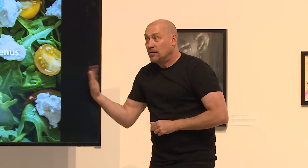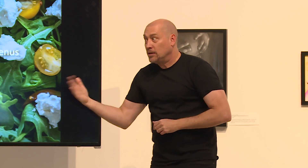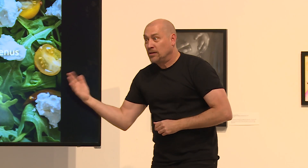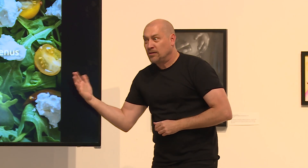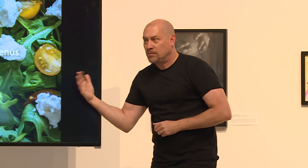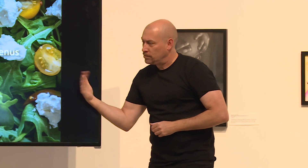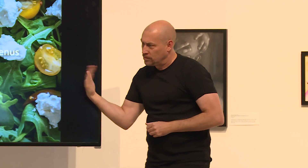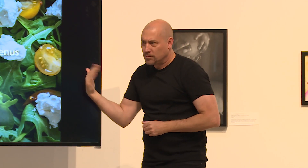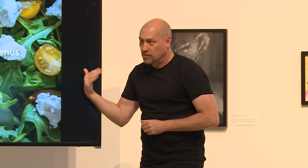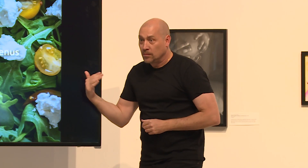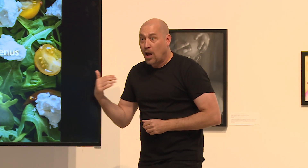languages that are presented as well.